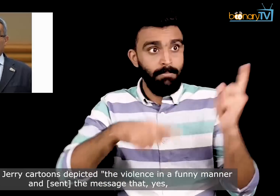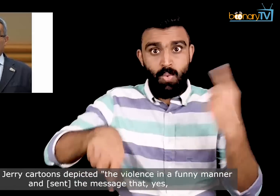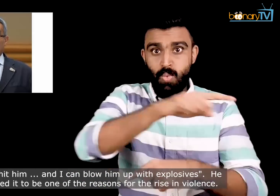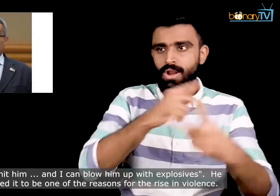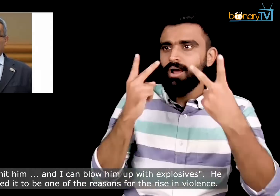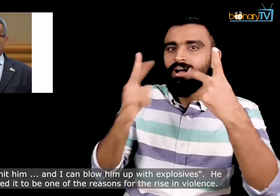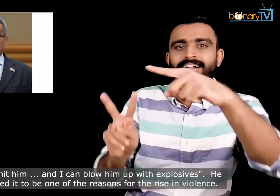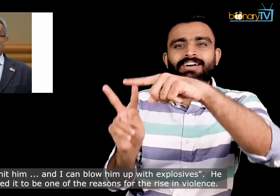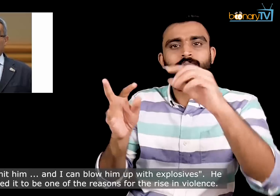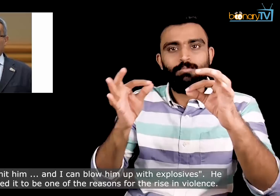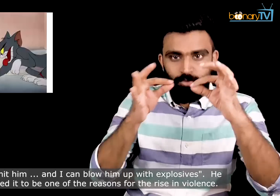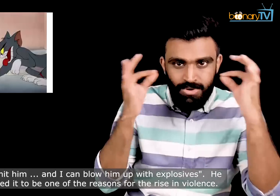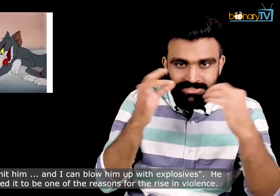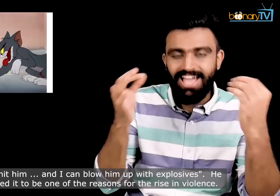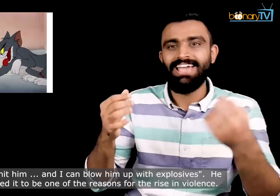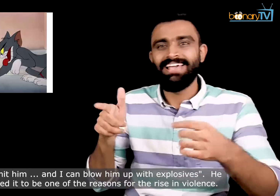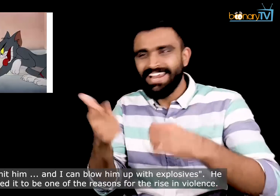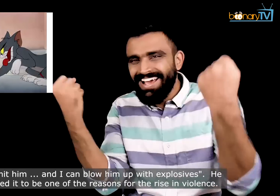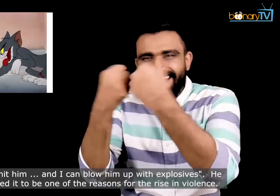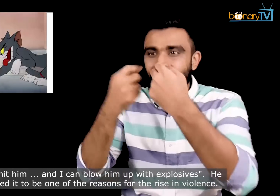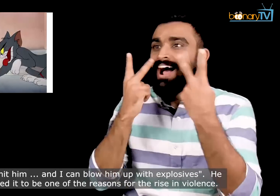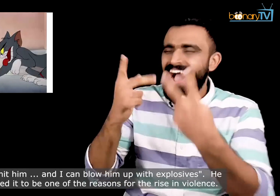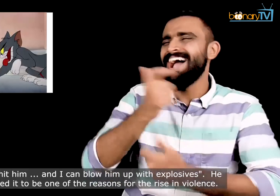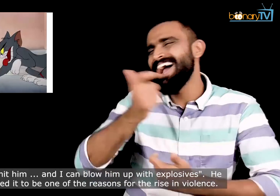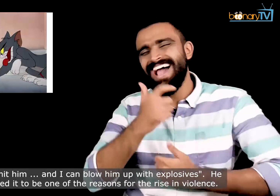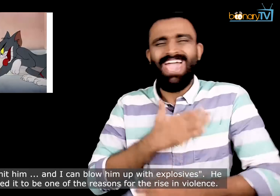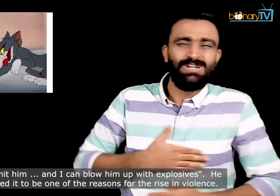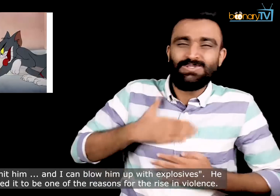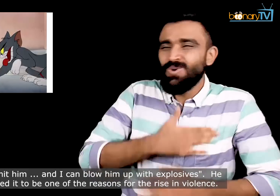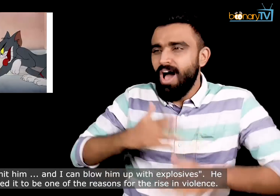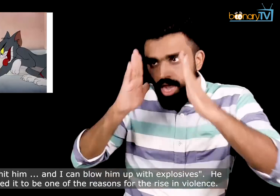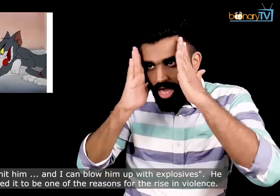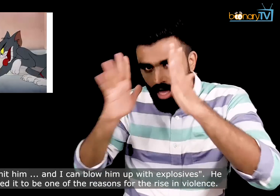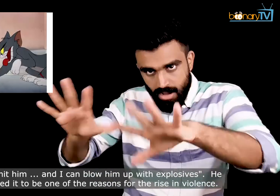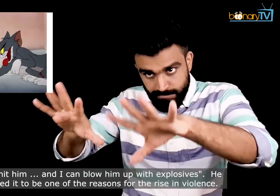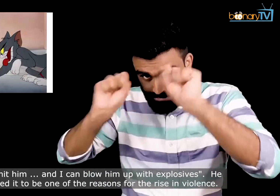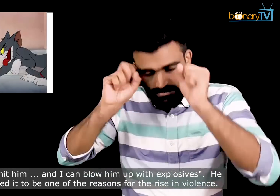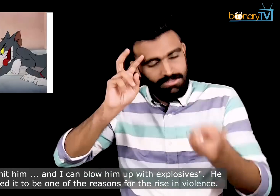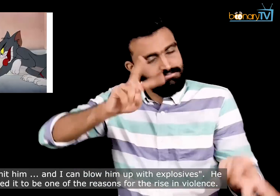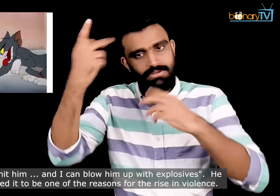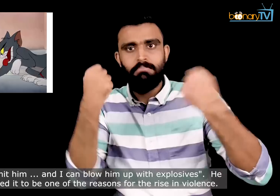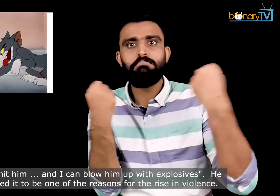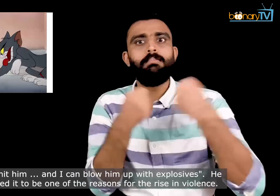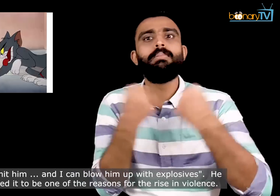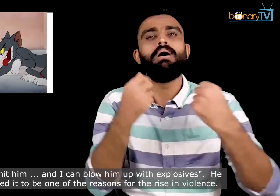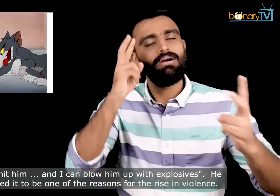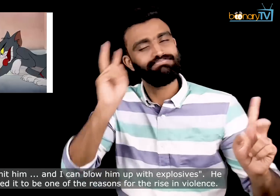I can hit him and I can blow him up with explosives. He claimed it to be one of